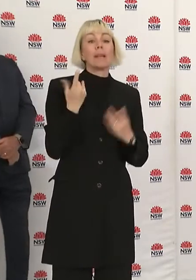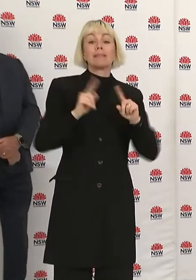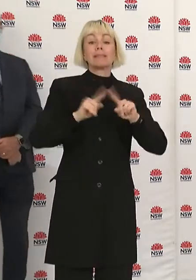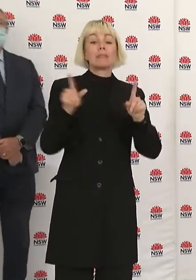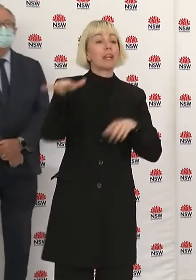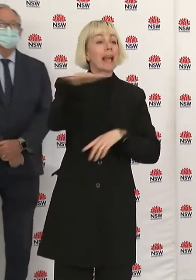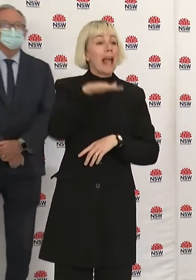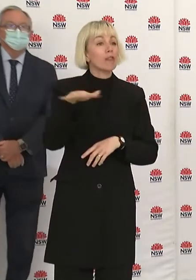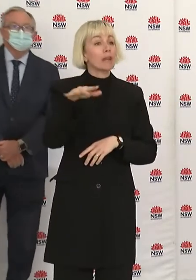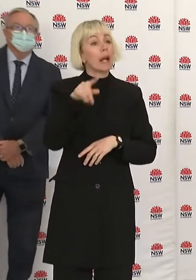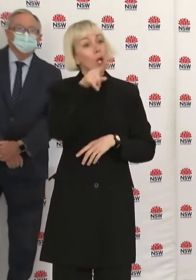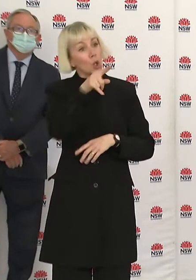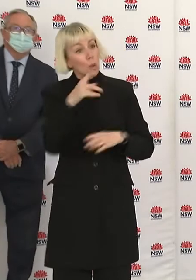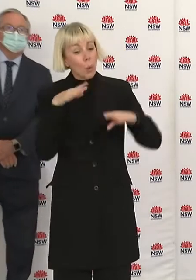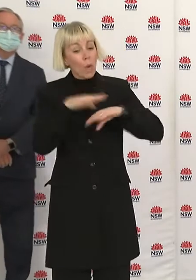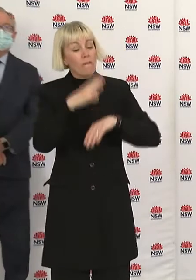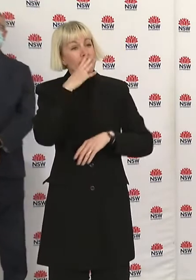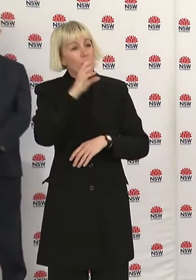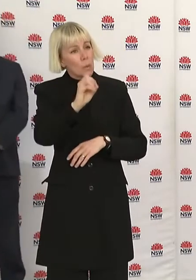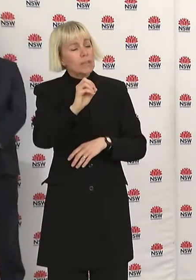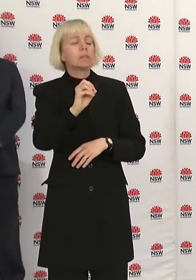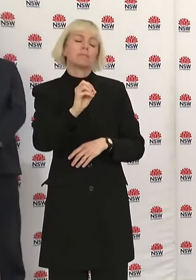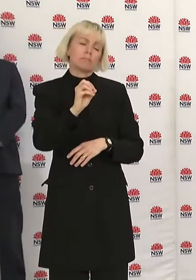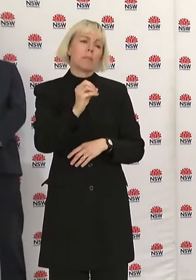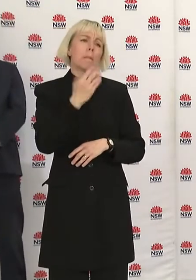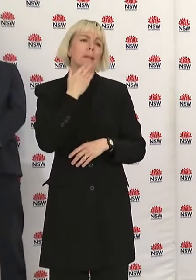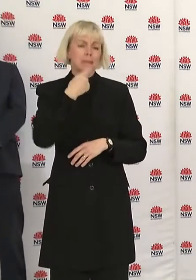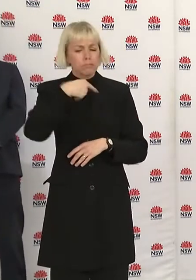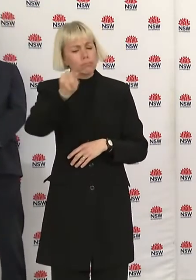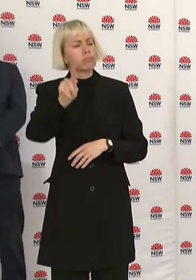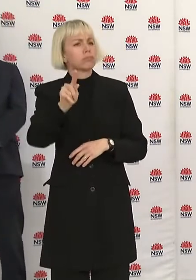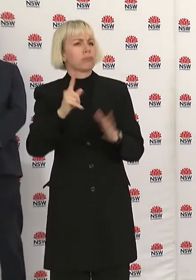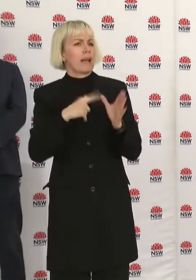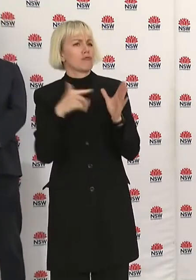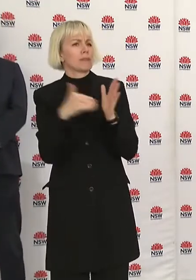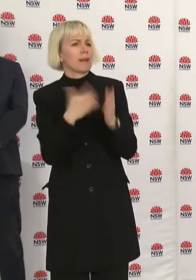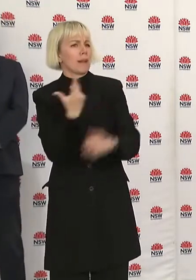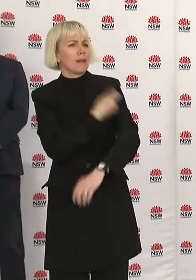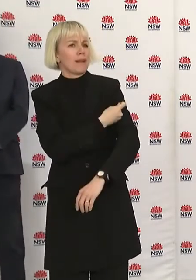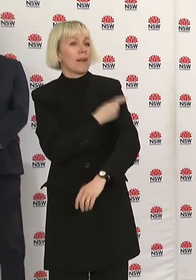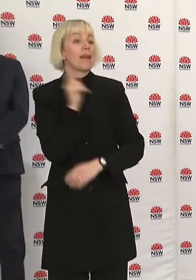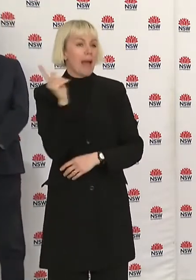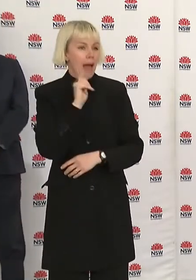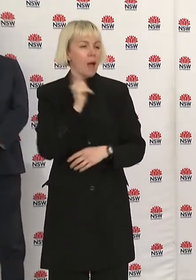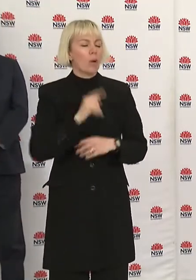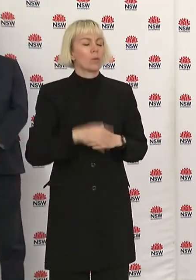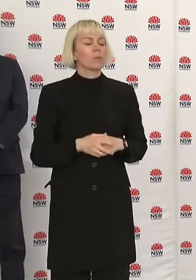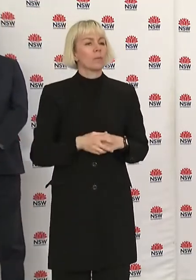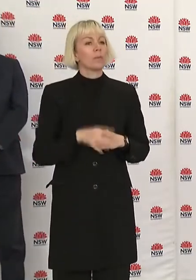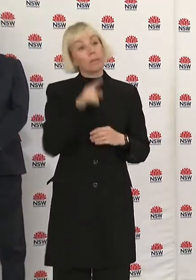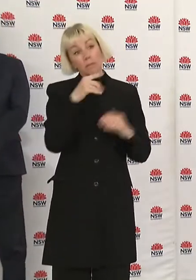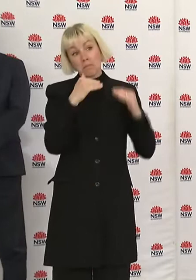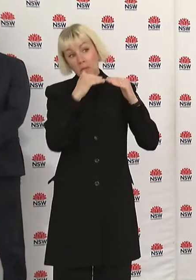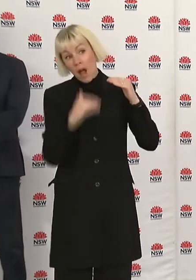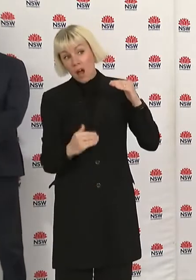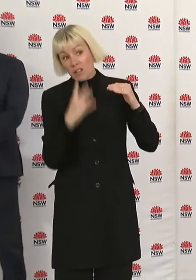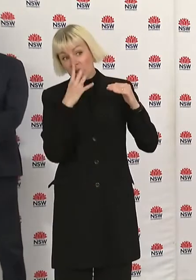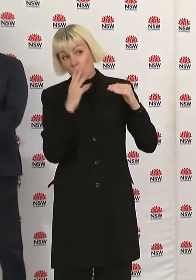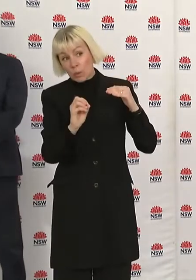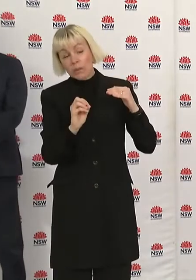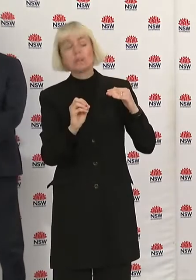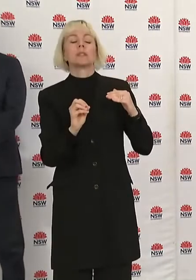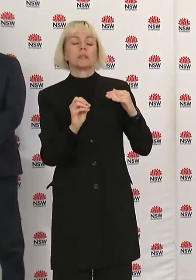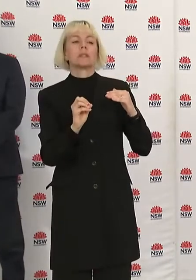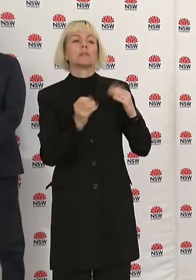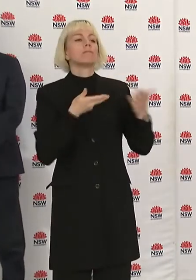40. And of course, at this stage, if you're under 40, go through your GPs. I understand GPs have capacity for AstraZeneca as well, and that's